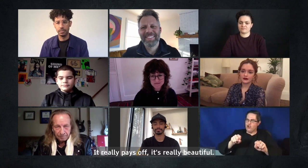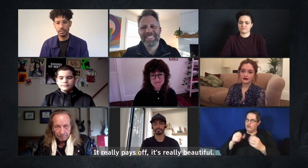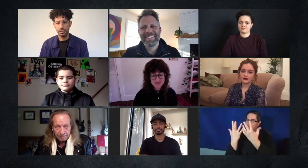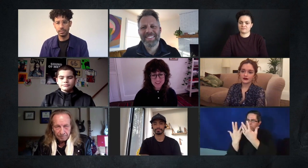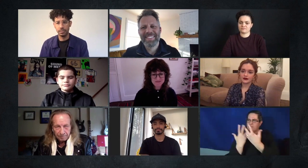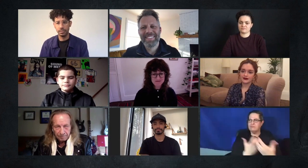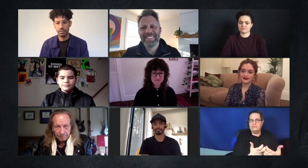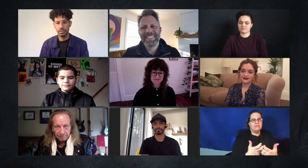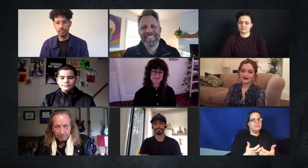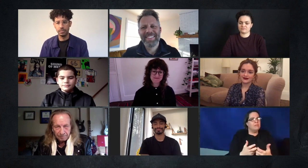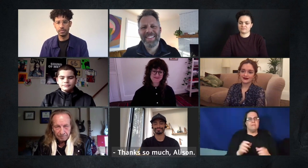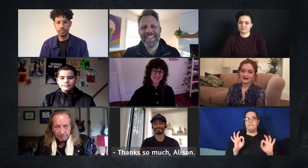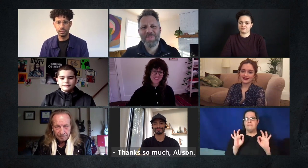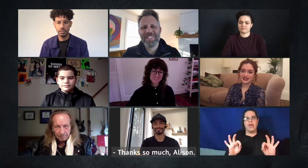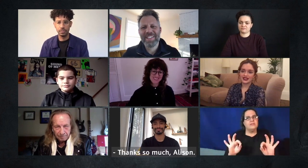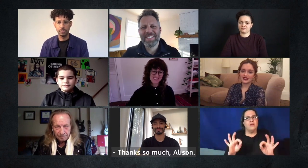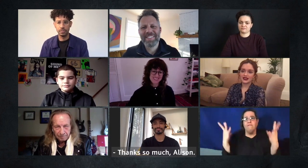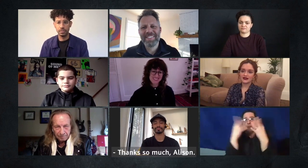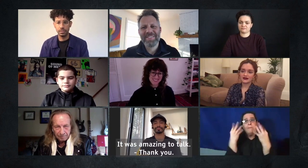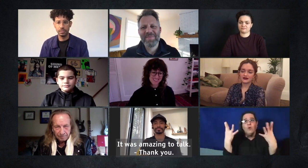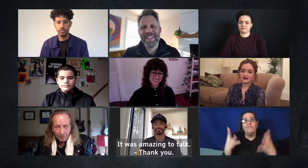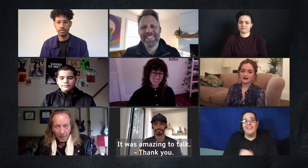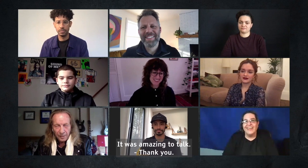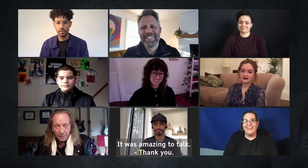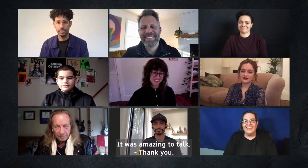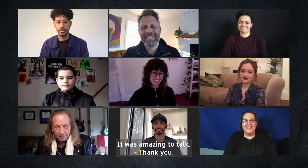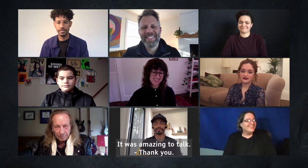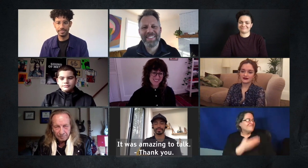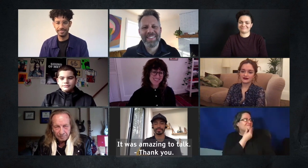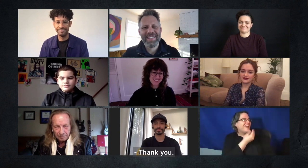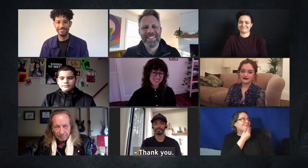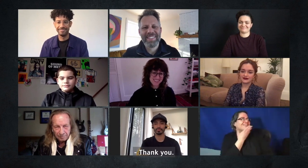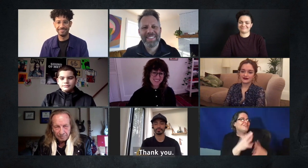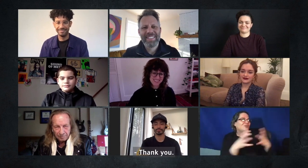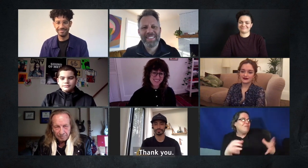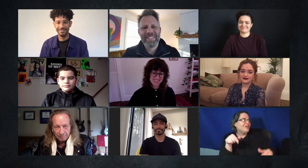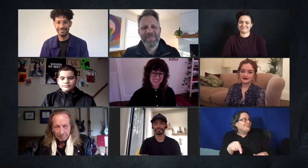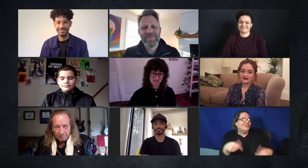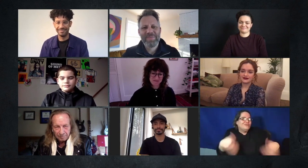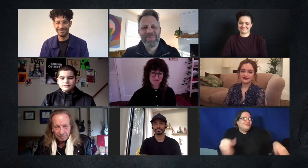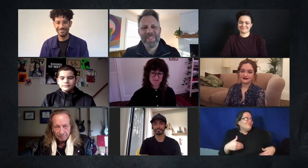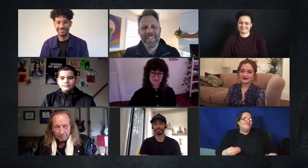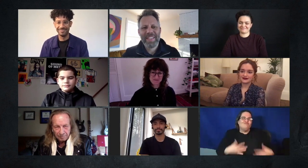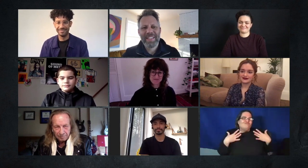beautiful. Thanks so much, Alison. It was amazing. Thank you. Amazing to talk. Thank you.